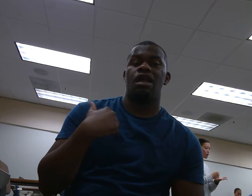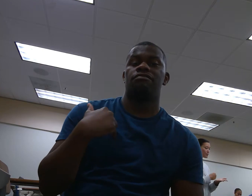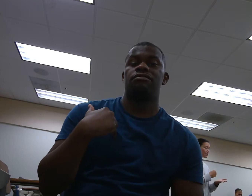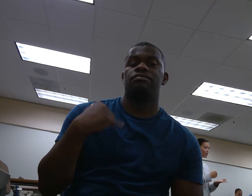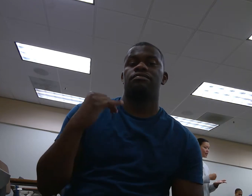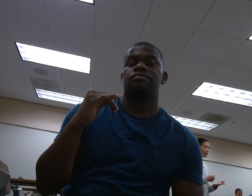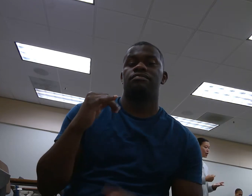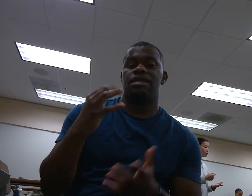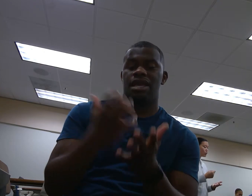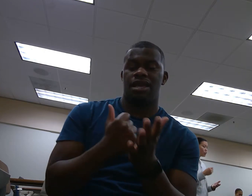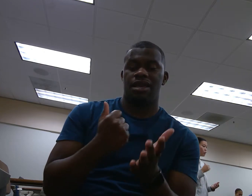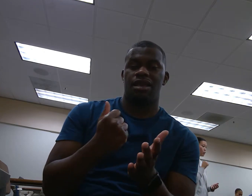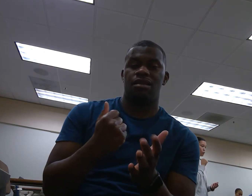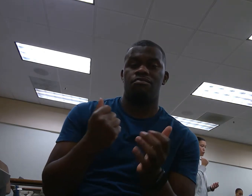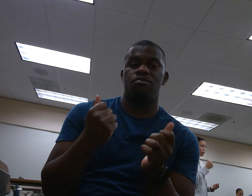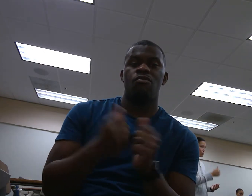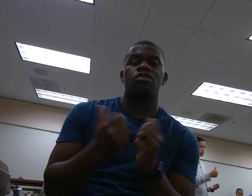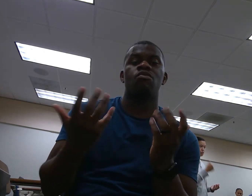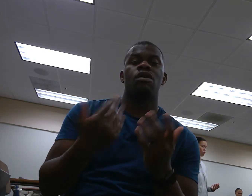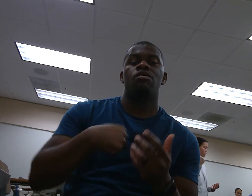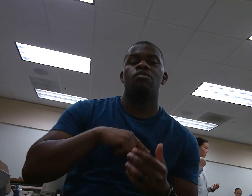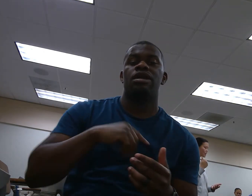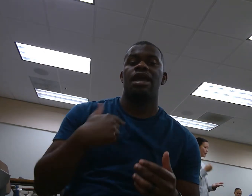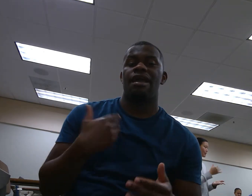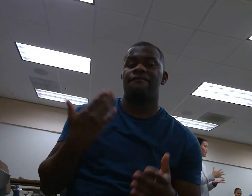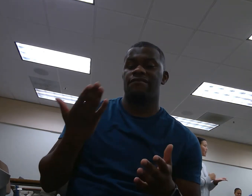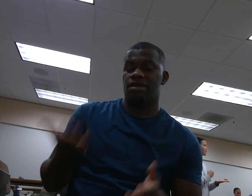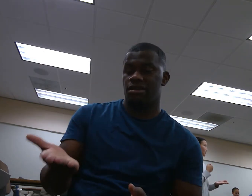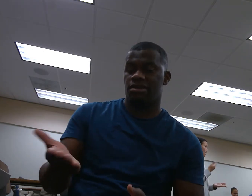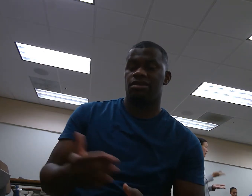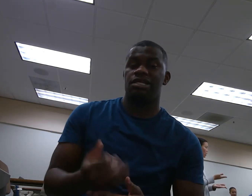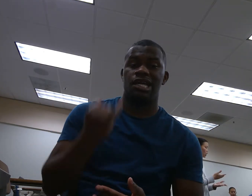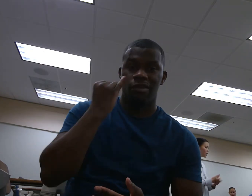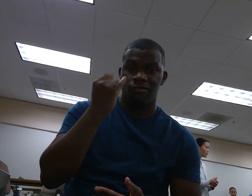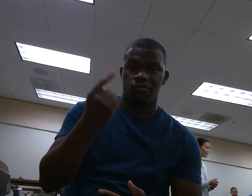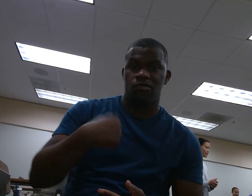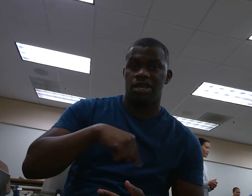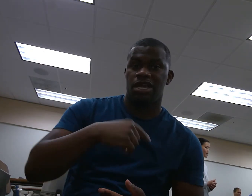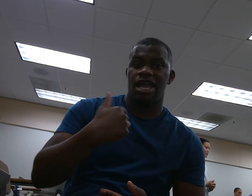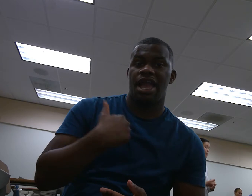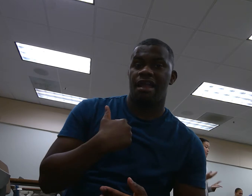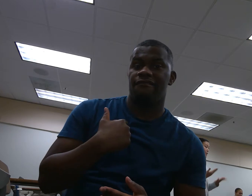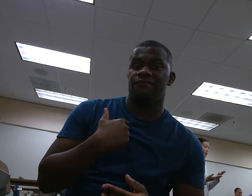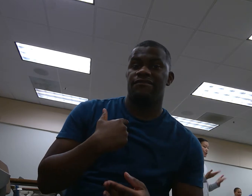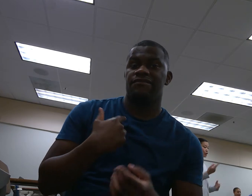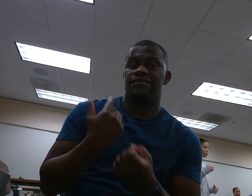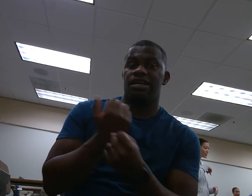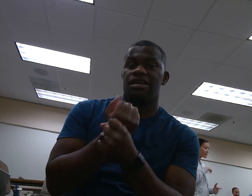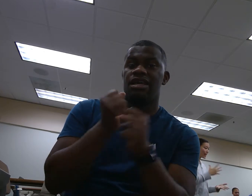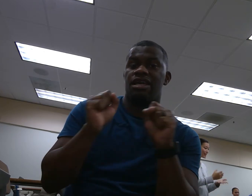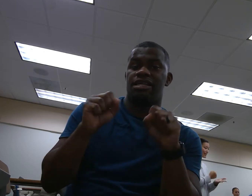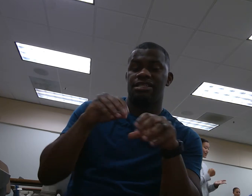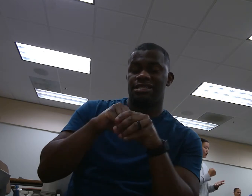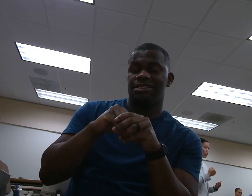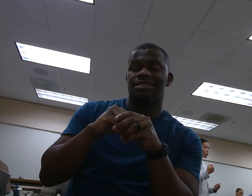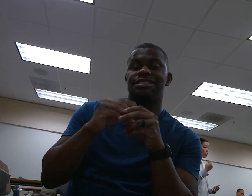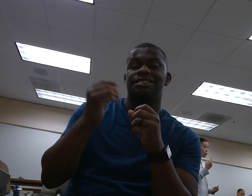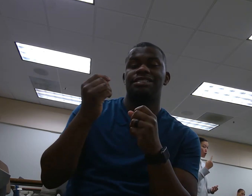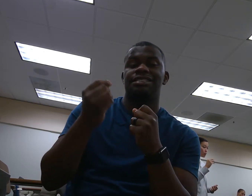here. It depends what we're doing with it. If we have it in a really safe bank account, maybe we're getting 1% or 2%, but maybe we're investing it in